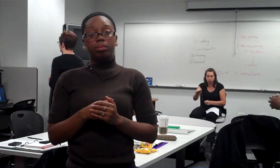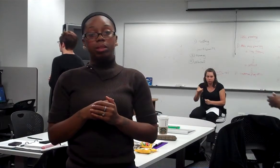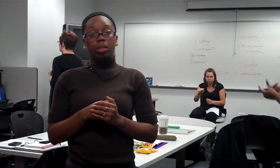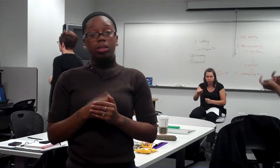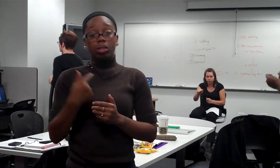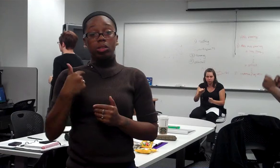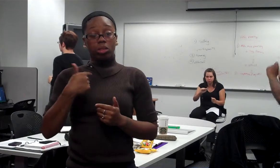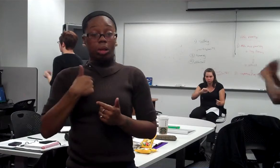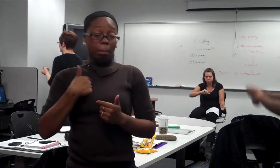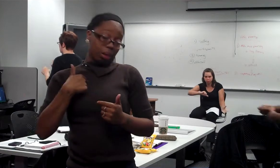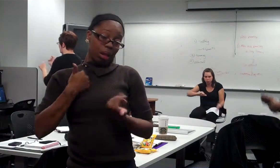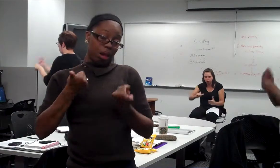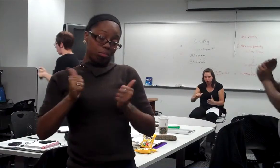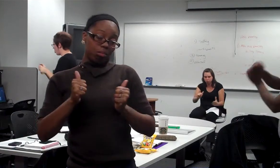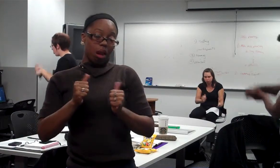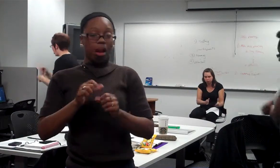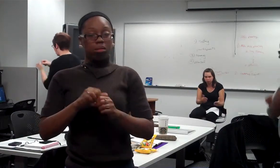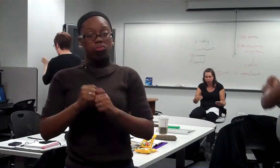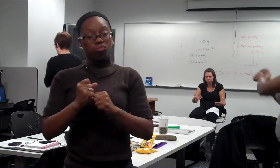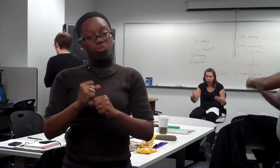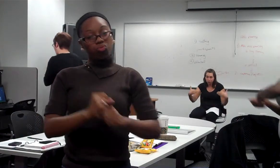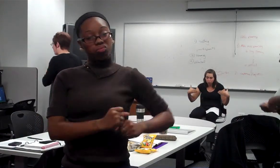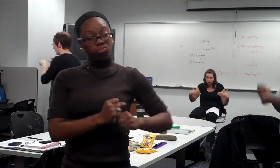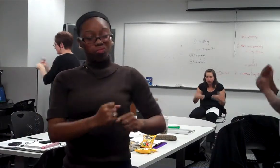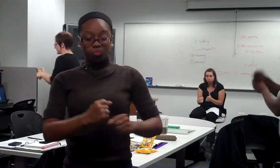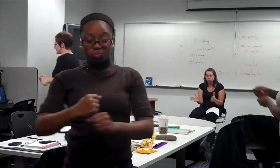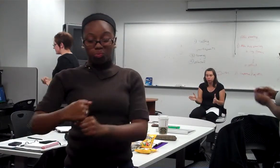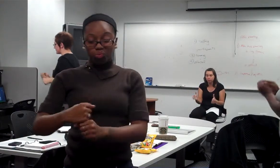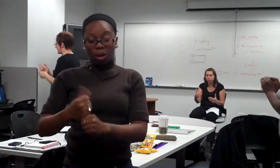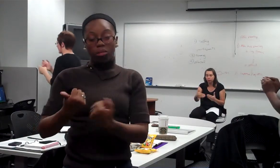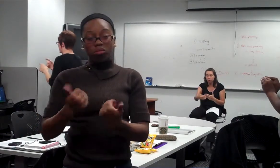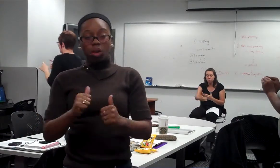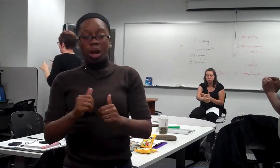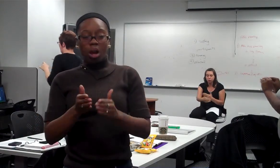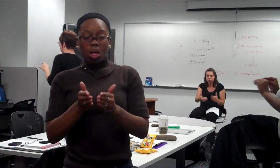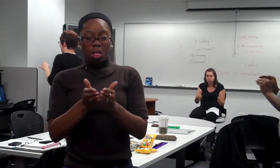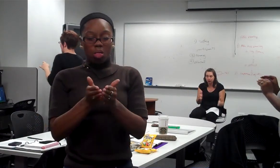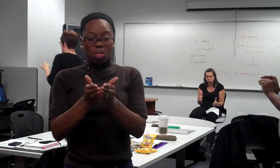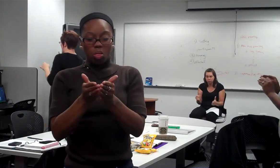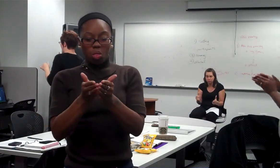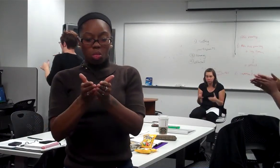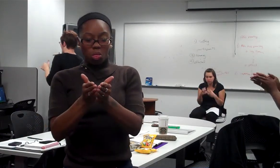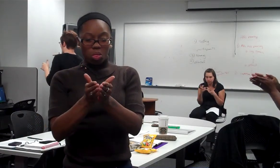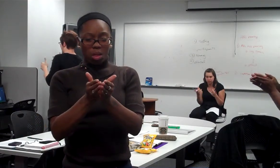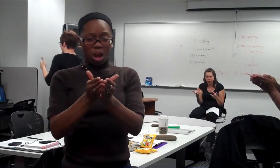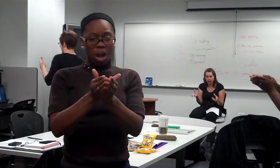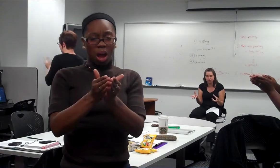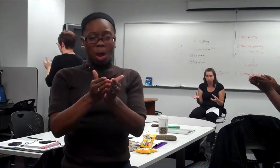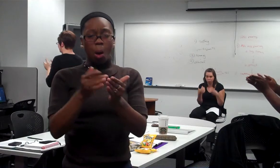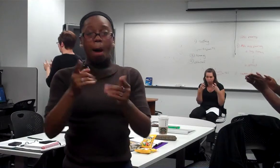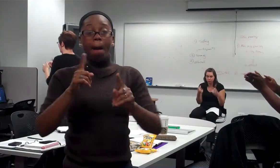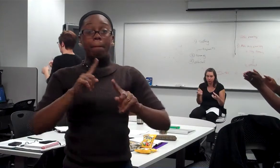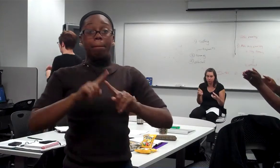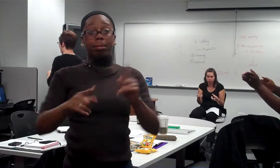oar and steer so that we don't careen with him. We get through, but then our boat is backwards because this asshole wouldn't let us